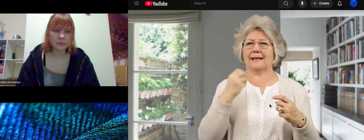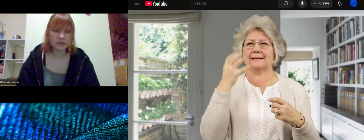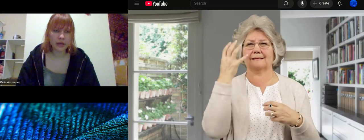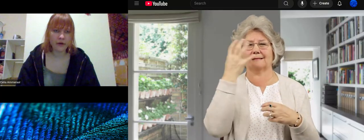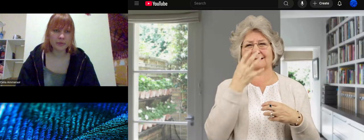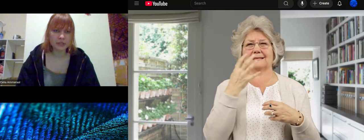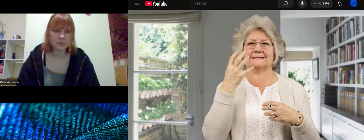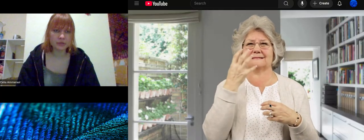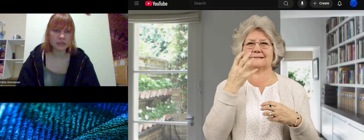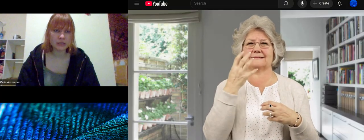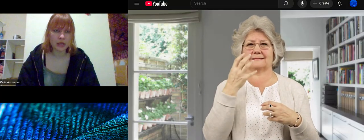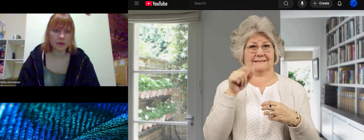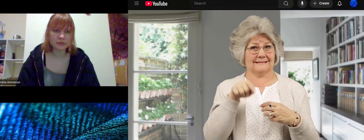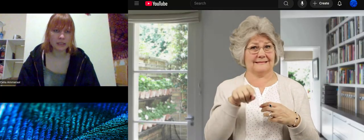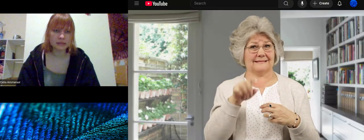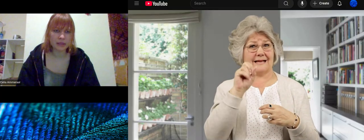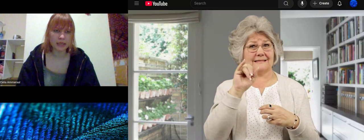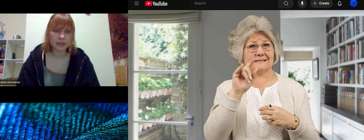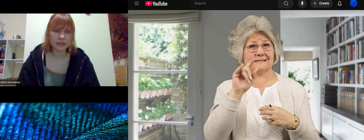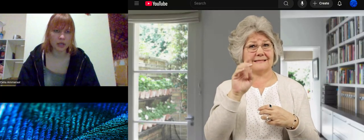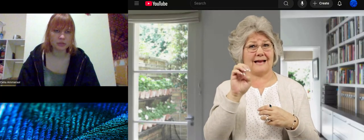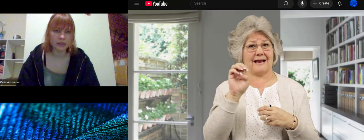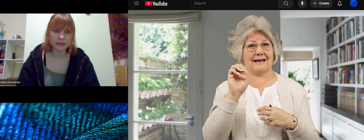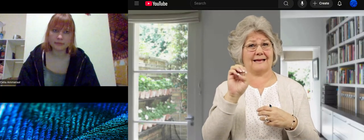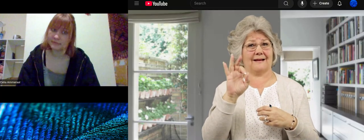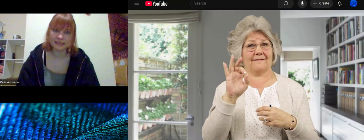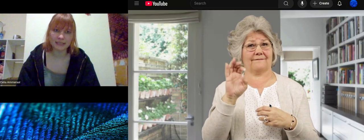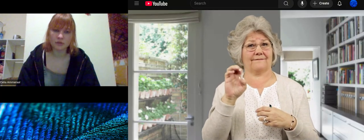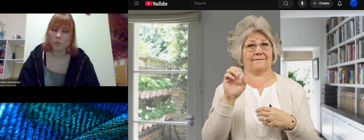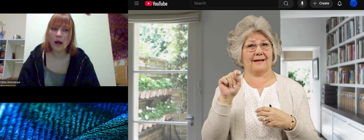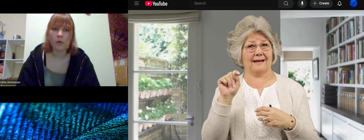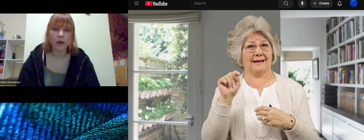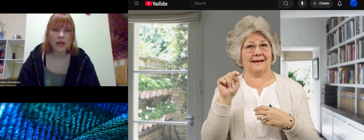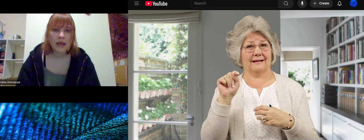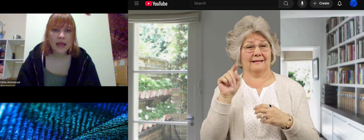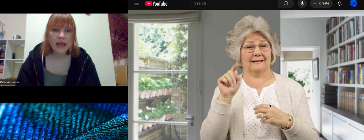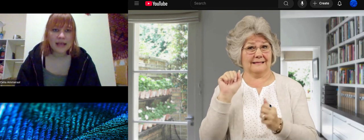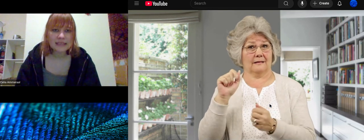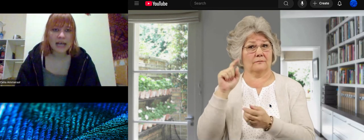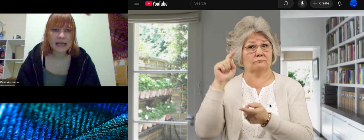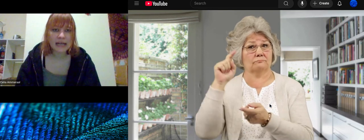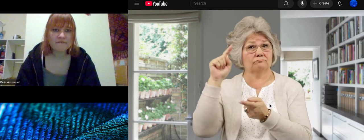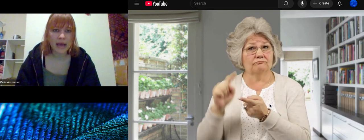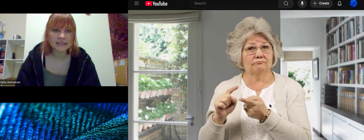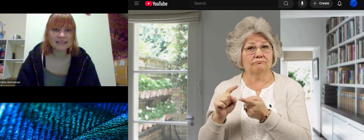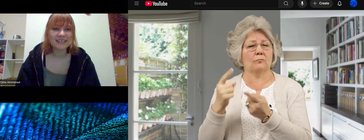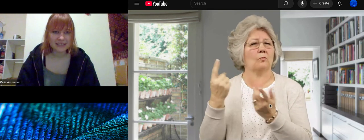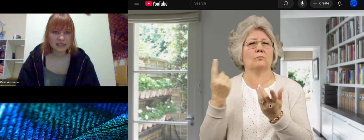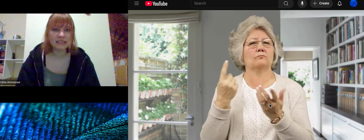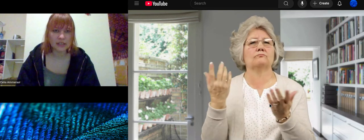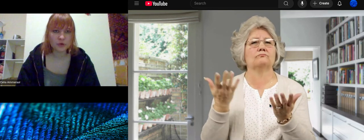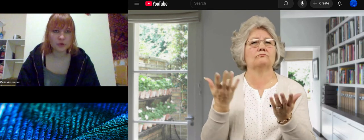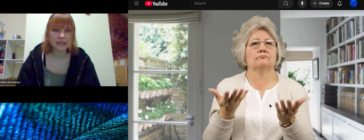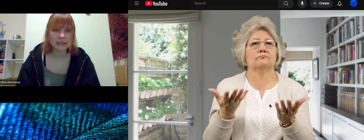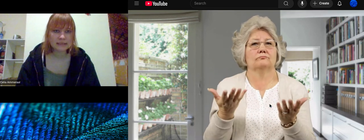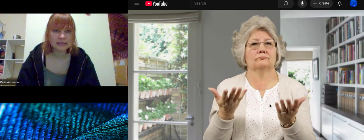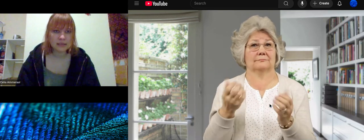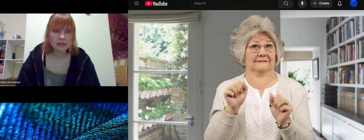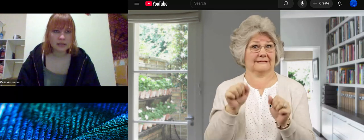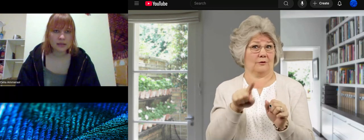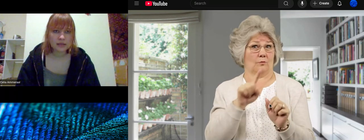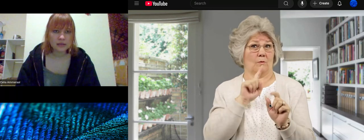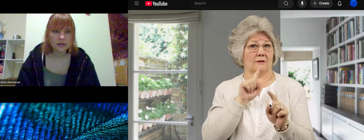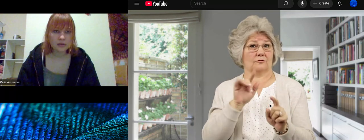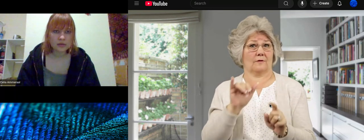Up until now, I've been experiencing a lot of upset stomach and nausea and dizziness. Wow. Side effects decrease.